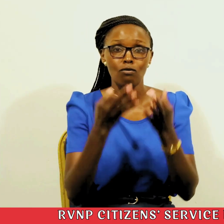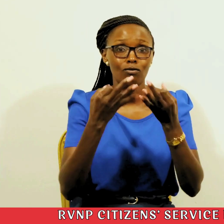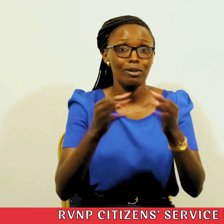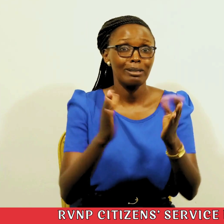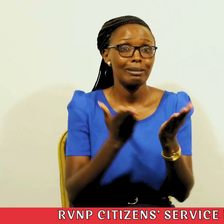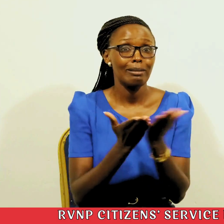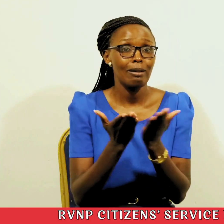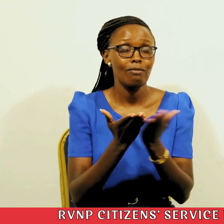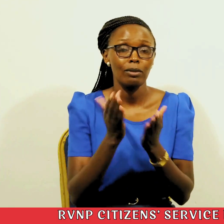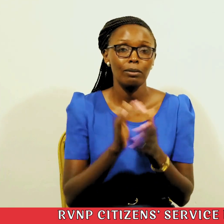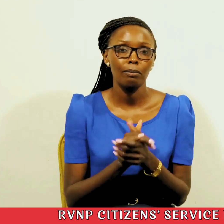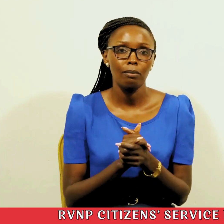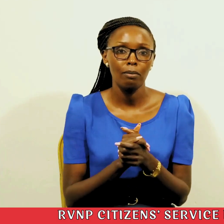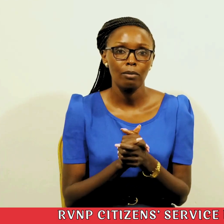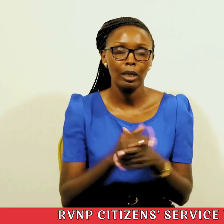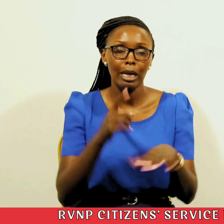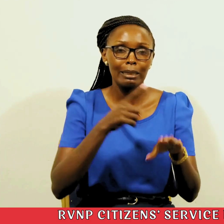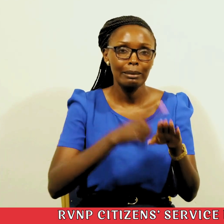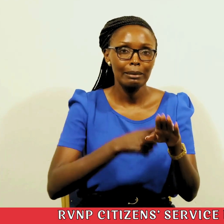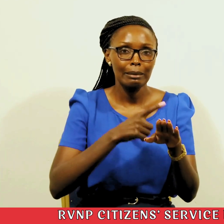The timeline is 1 day.